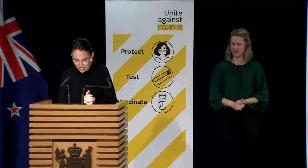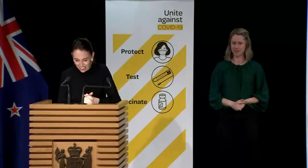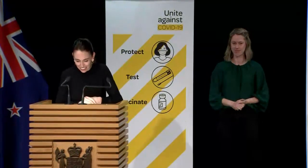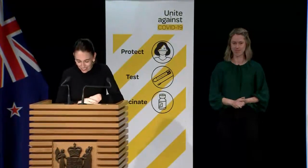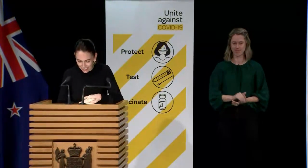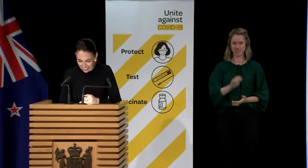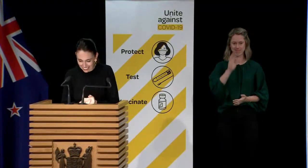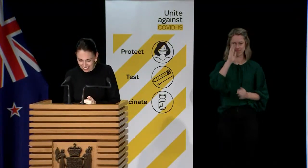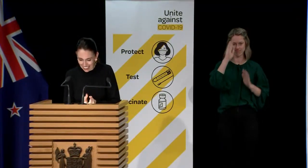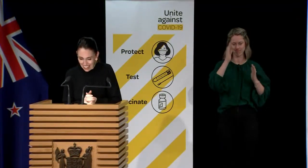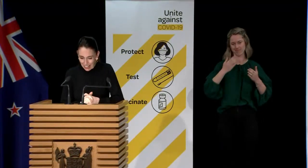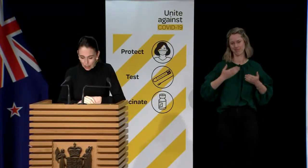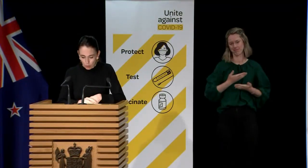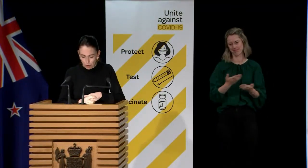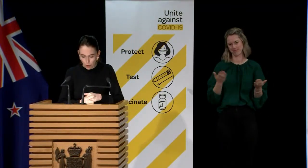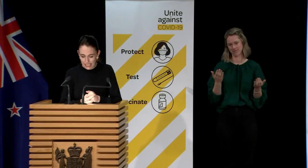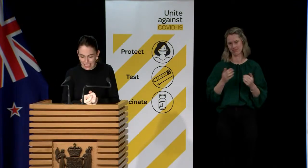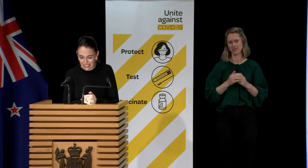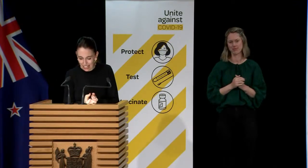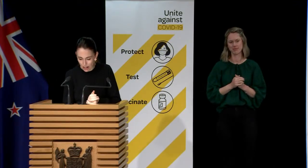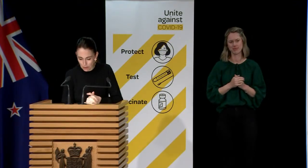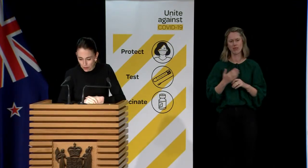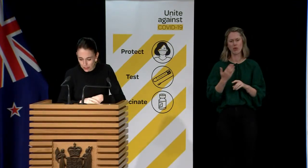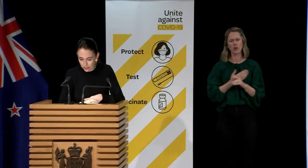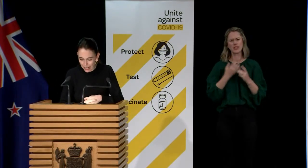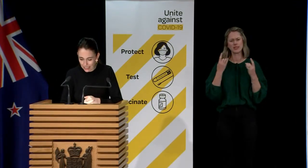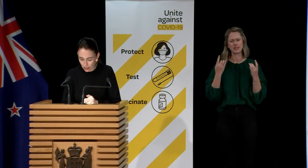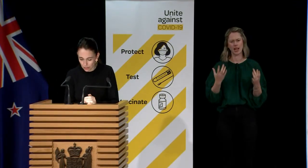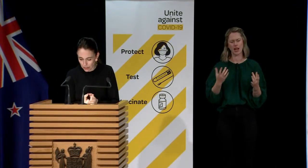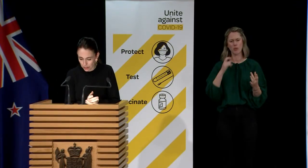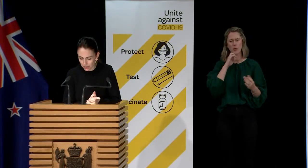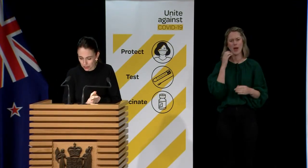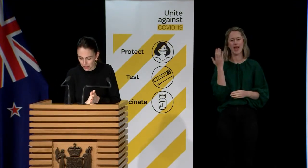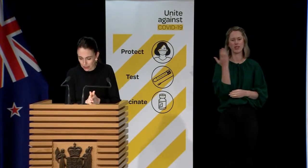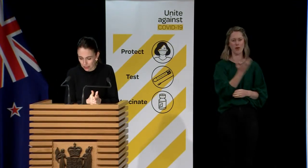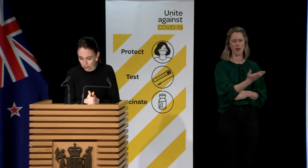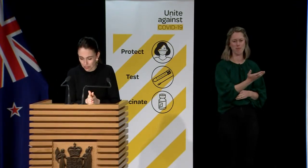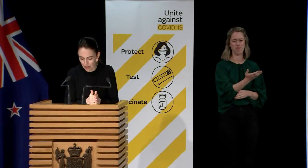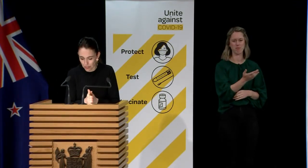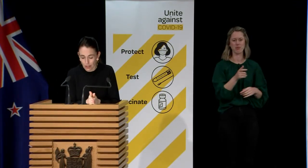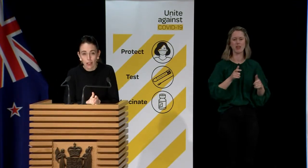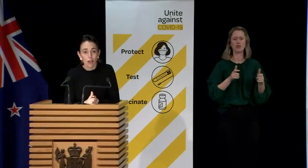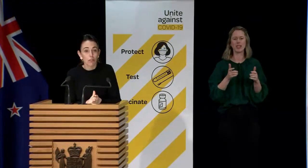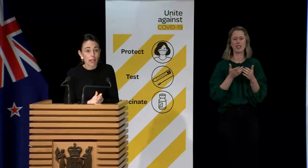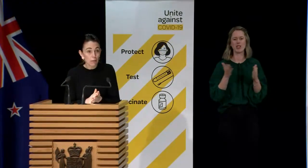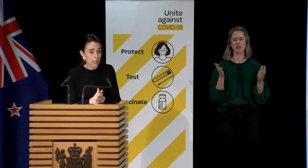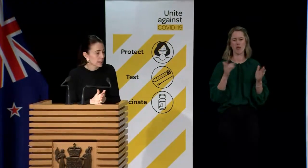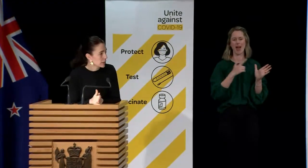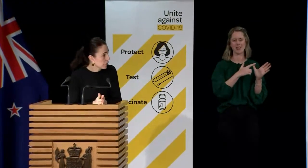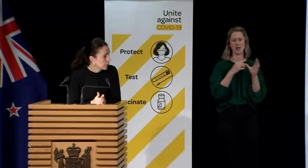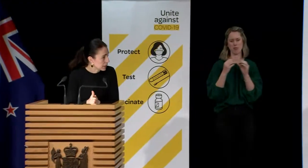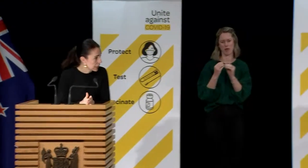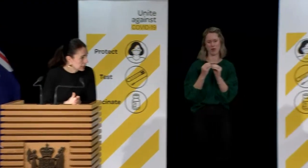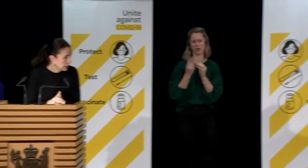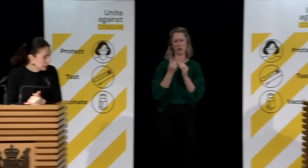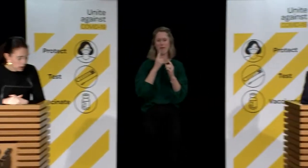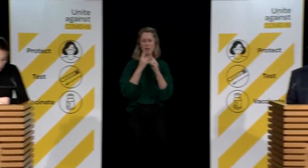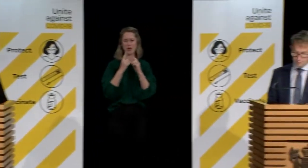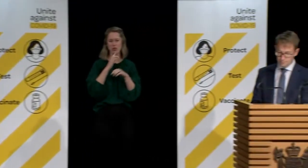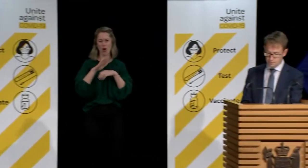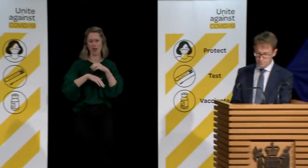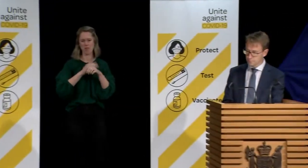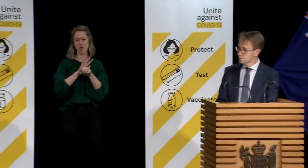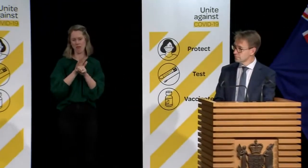Kia ora koutou katoa. Look, before we start today, I'm going to hand over to the Director General of Health for an update on the